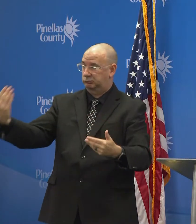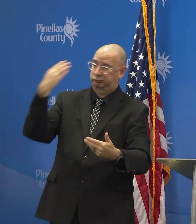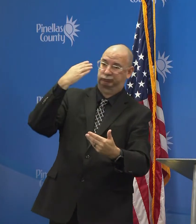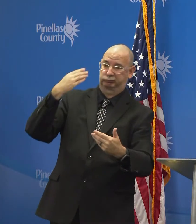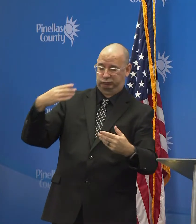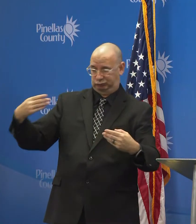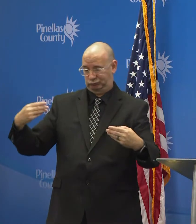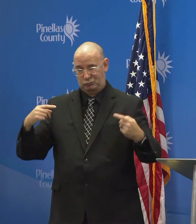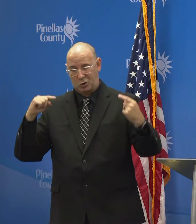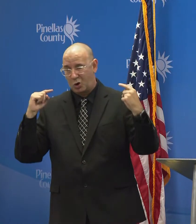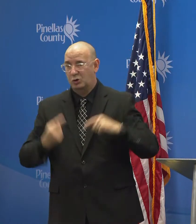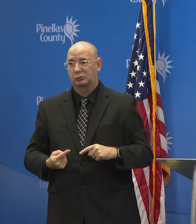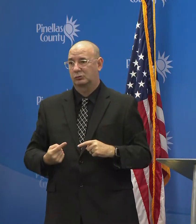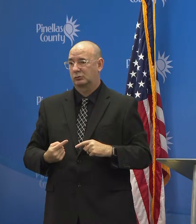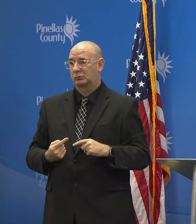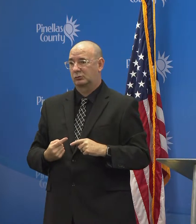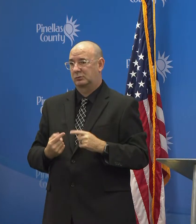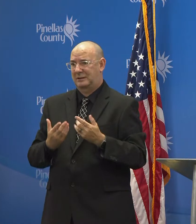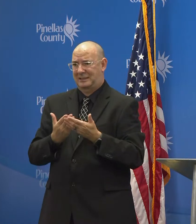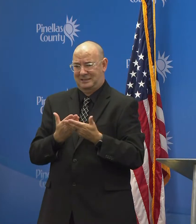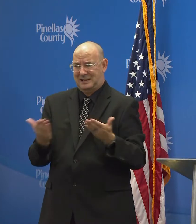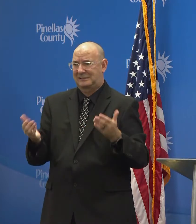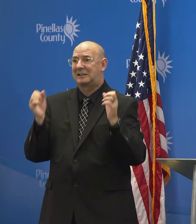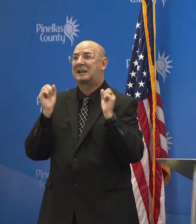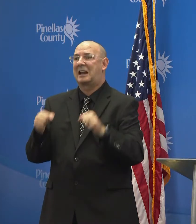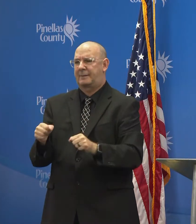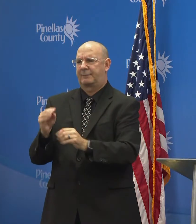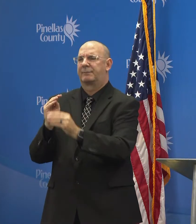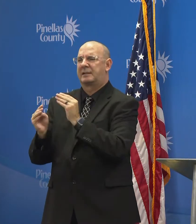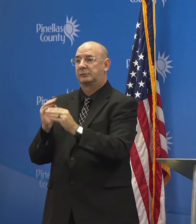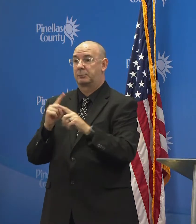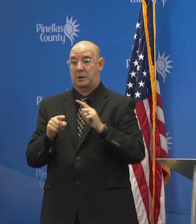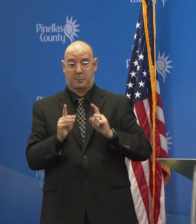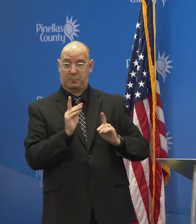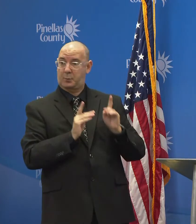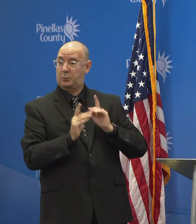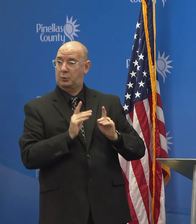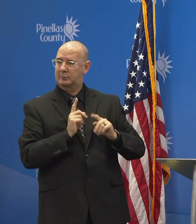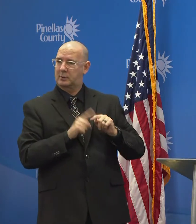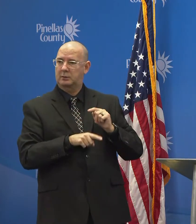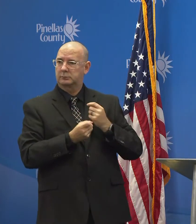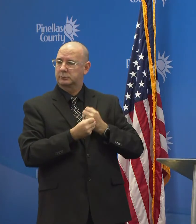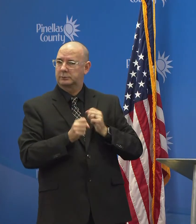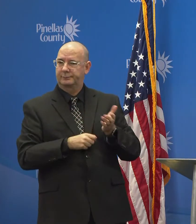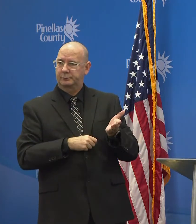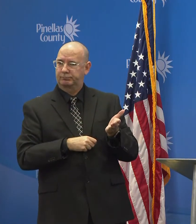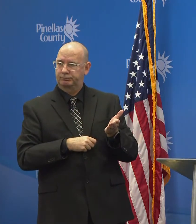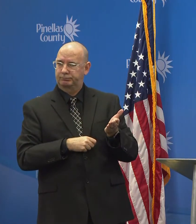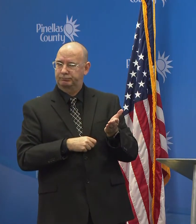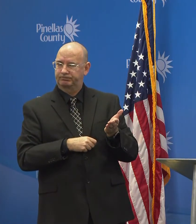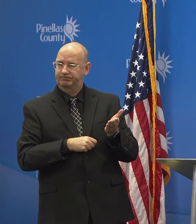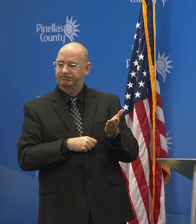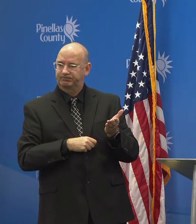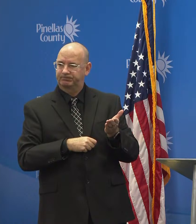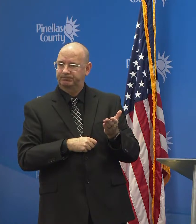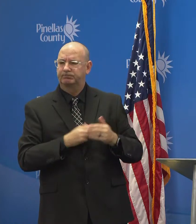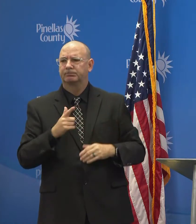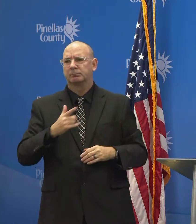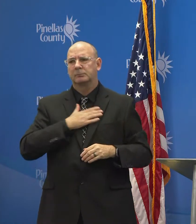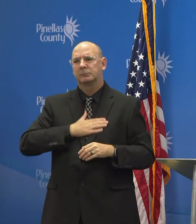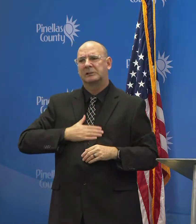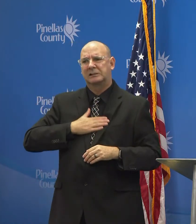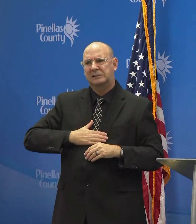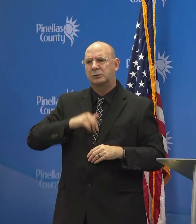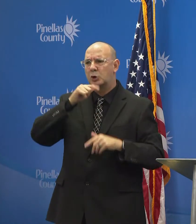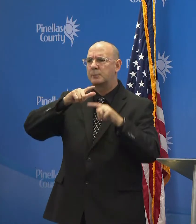So please don't be complacent, and has been said, don't put our first responders in harm's way